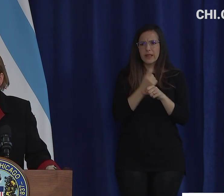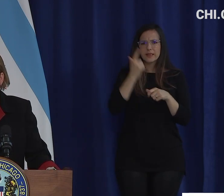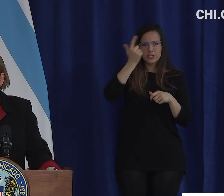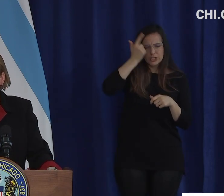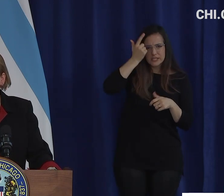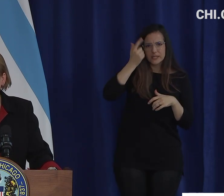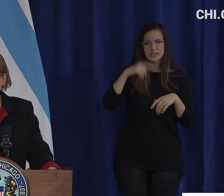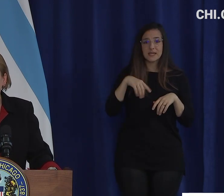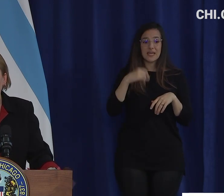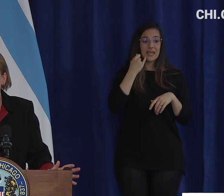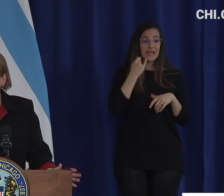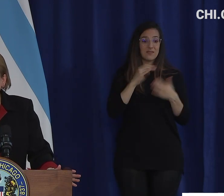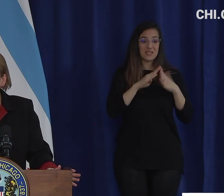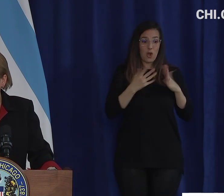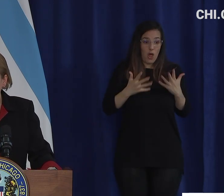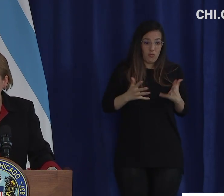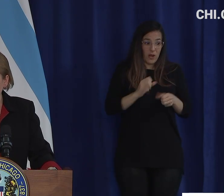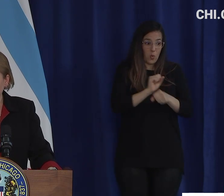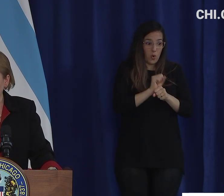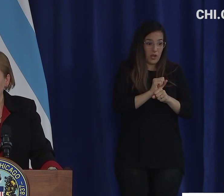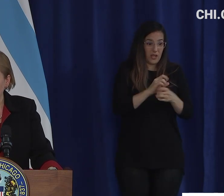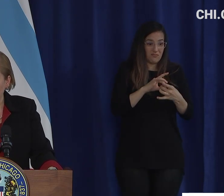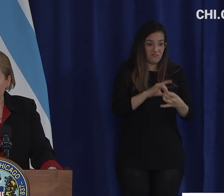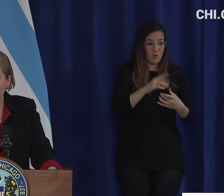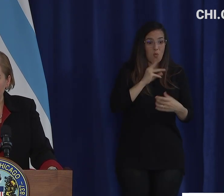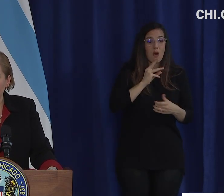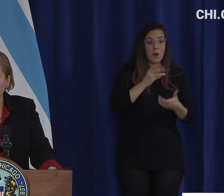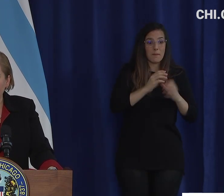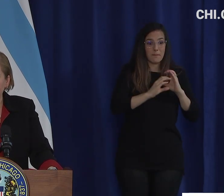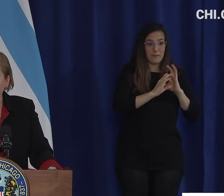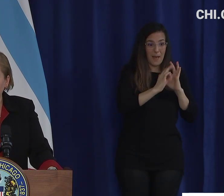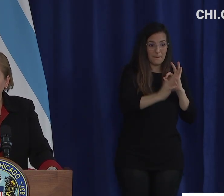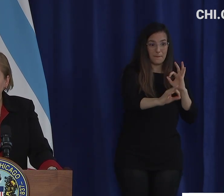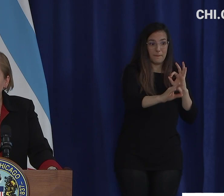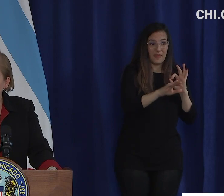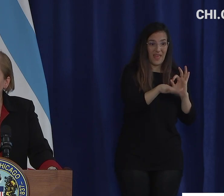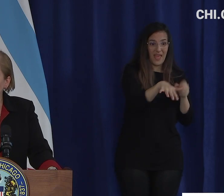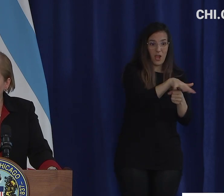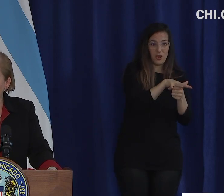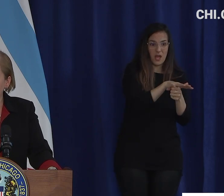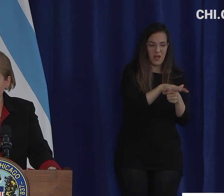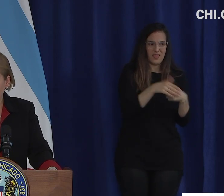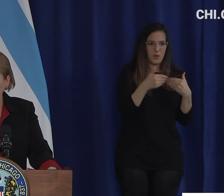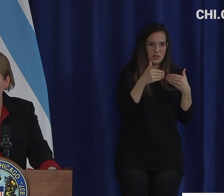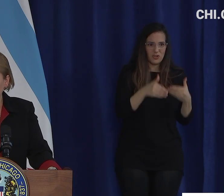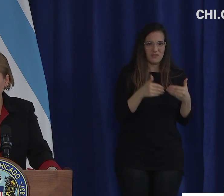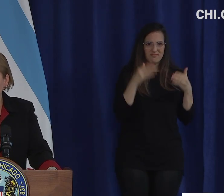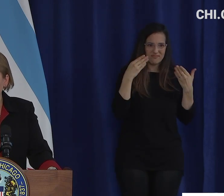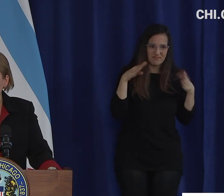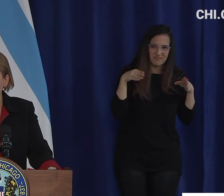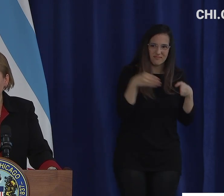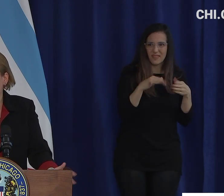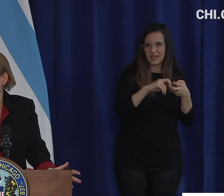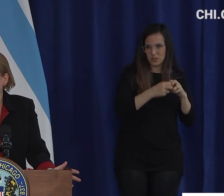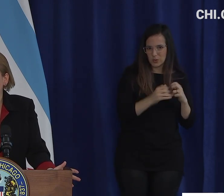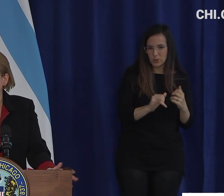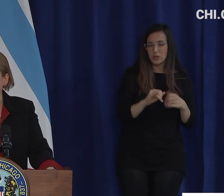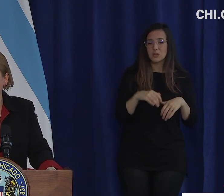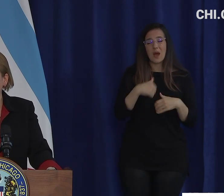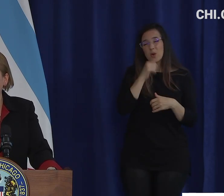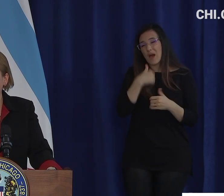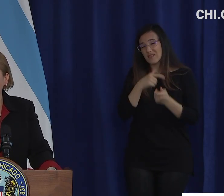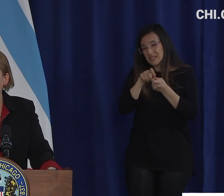moment to start thinking about this. So I don't have more details with me right now, but certainly look forward to hearing more about that. And it